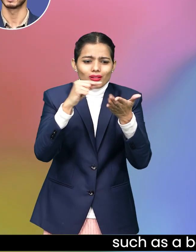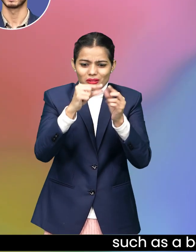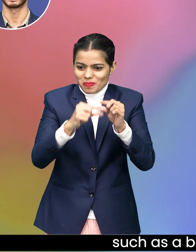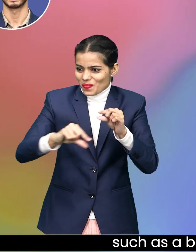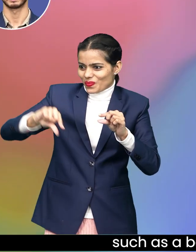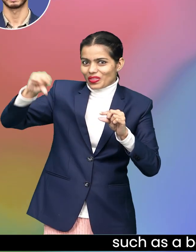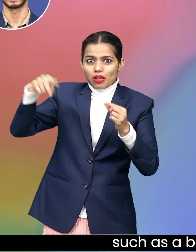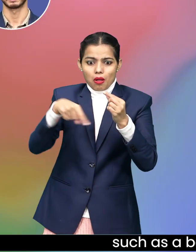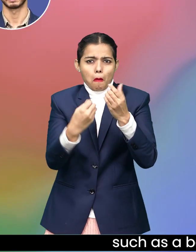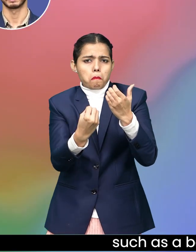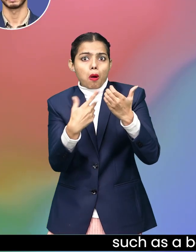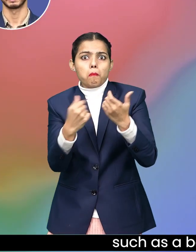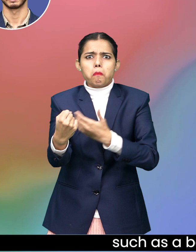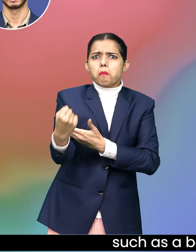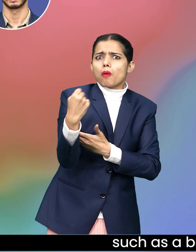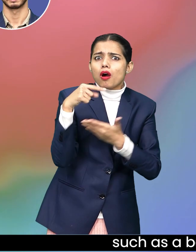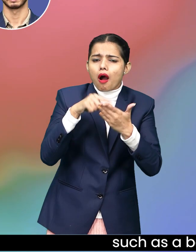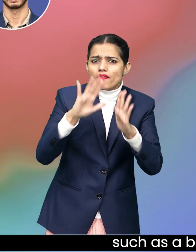bulb.